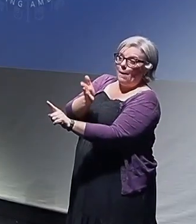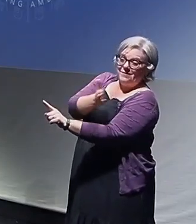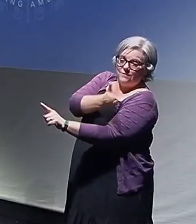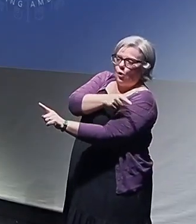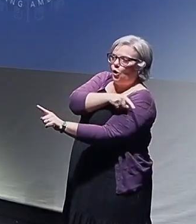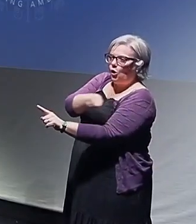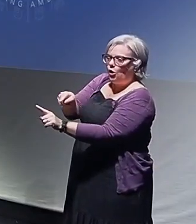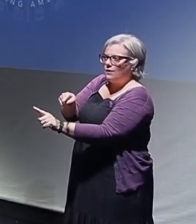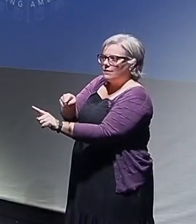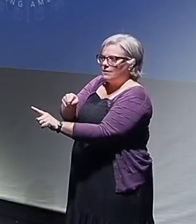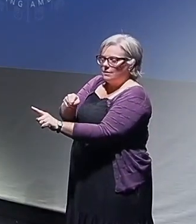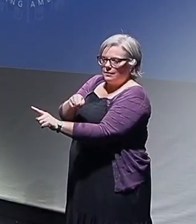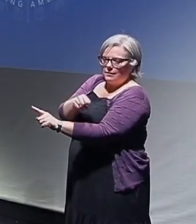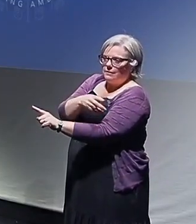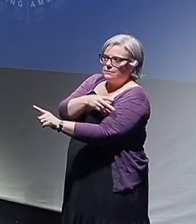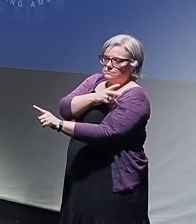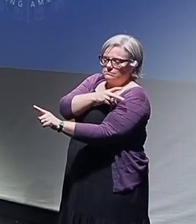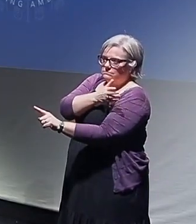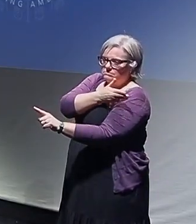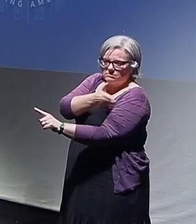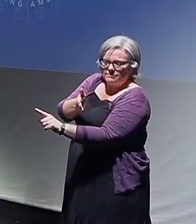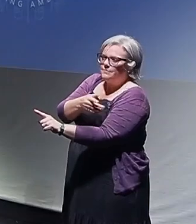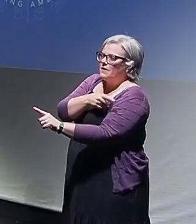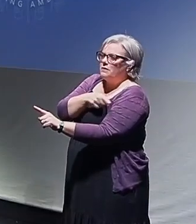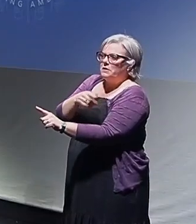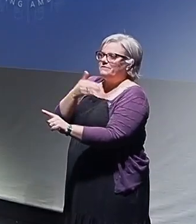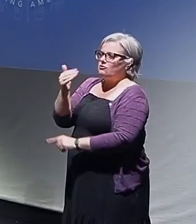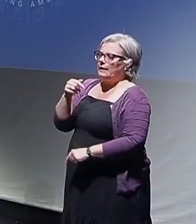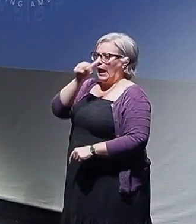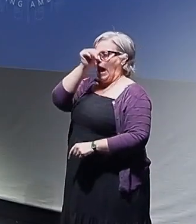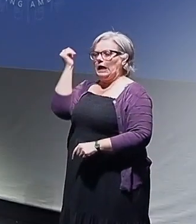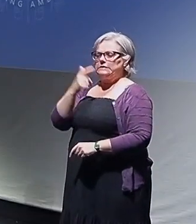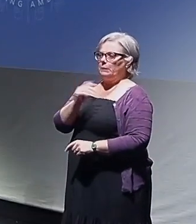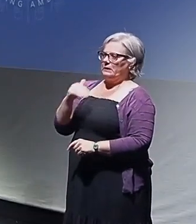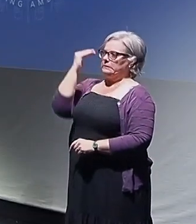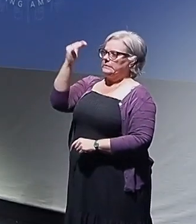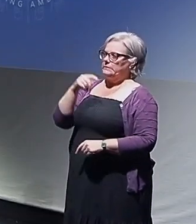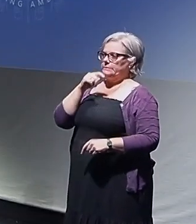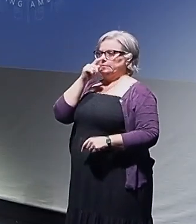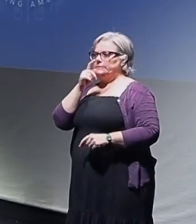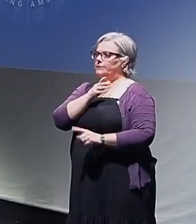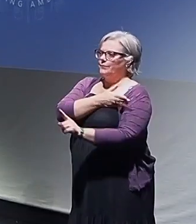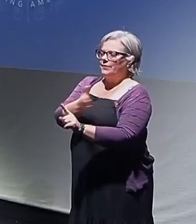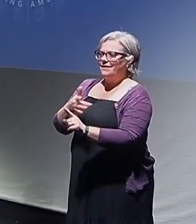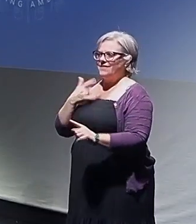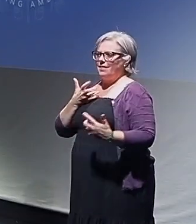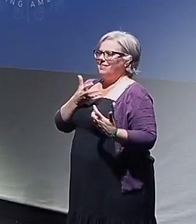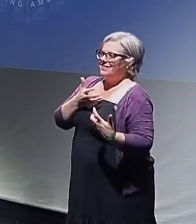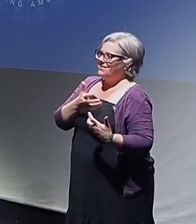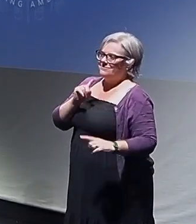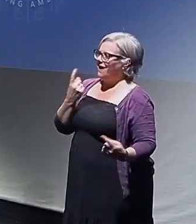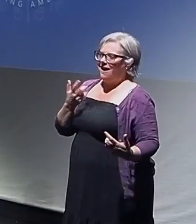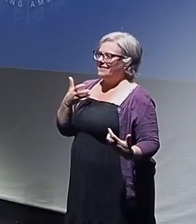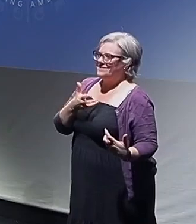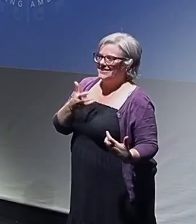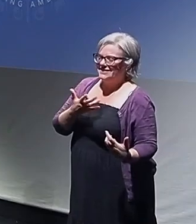liked had died, or it felt very academic, very elitist, impenetrable, not for me.